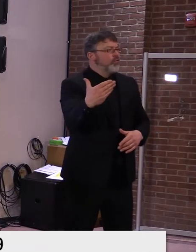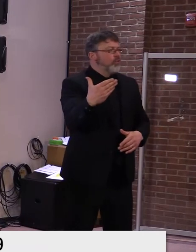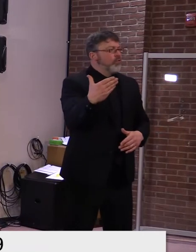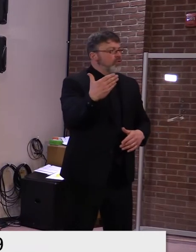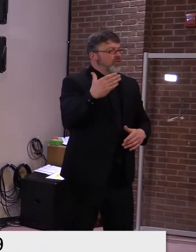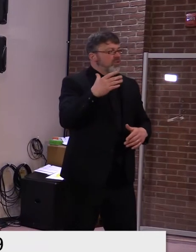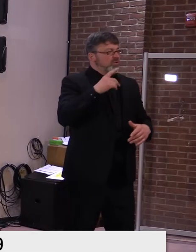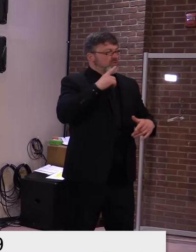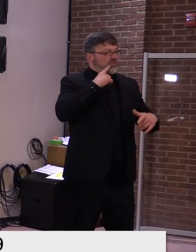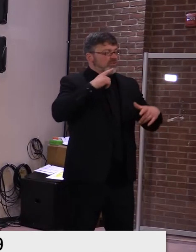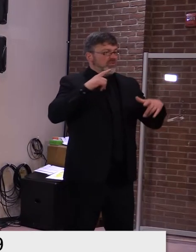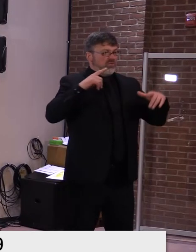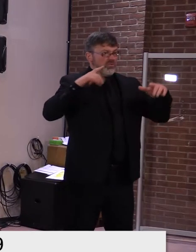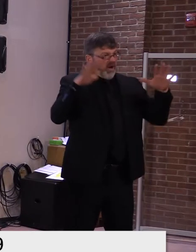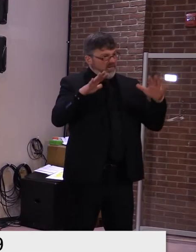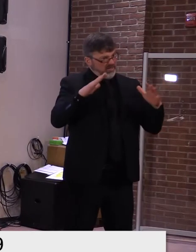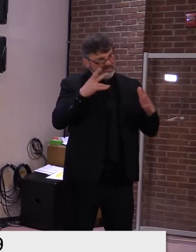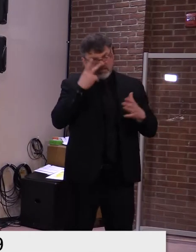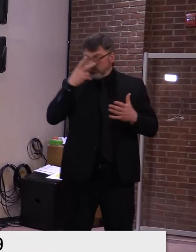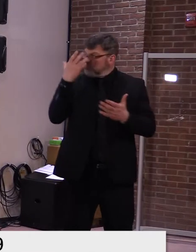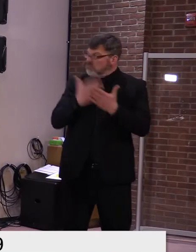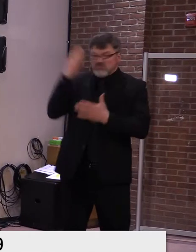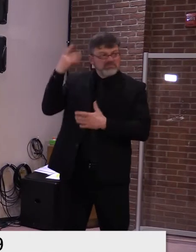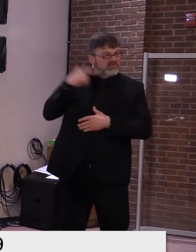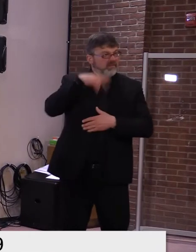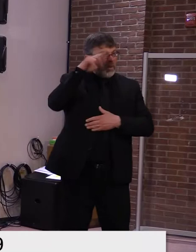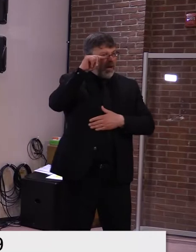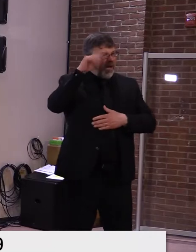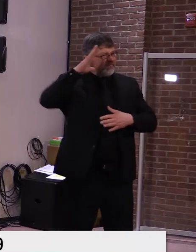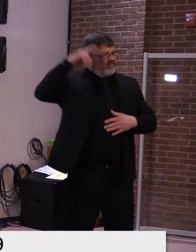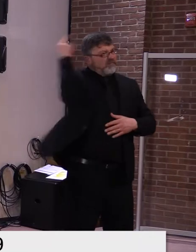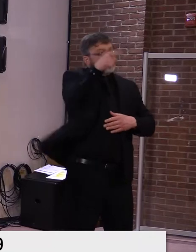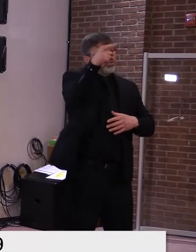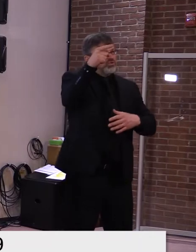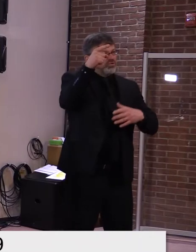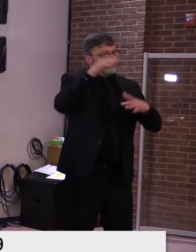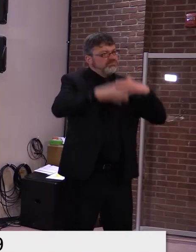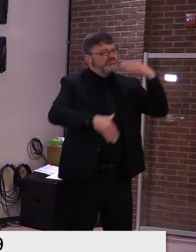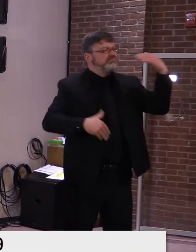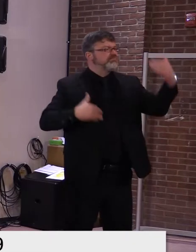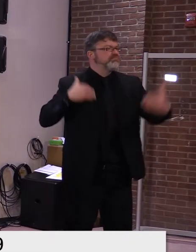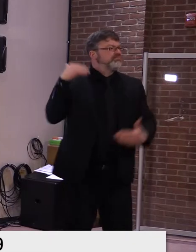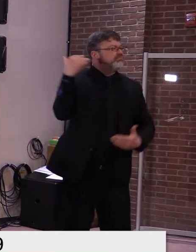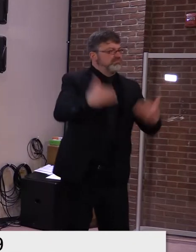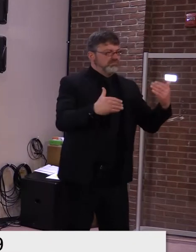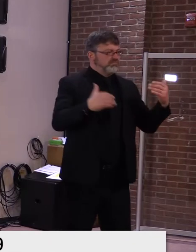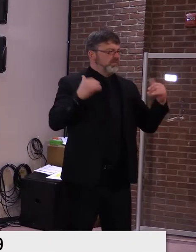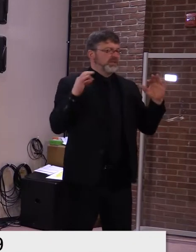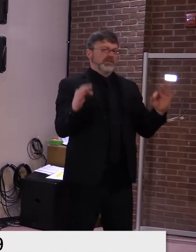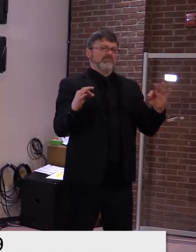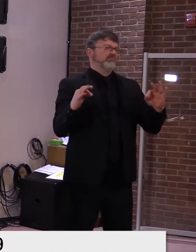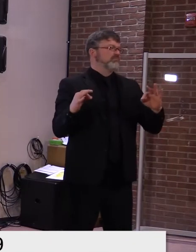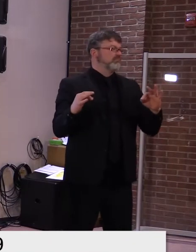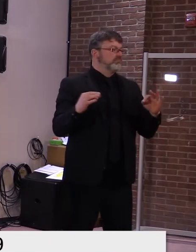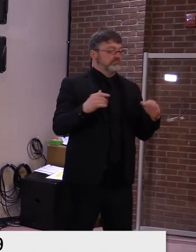nation. That's something to be proud of. I will now turn it over to Dr. Levine for a health